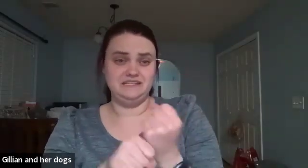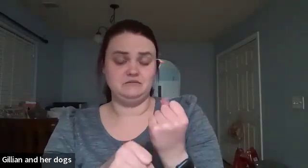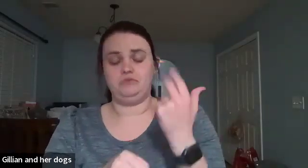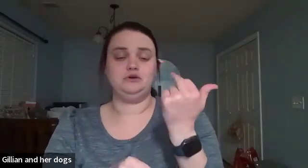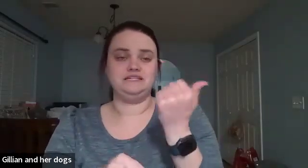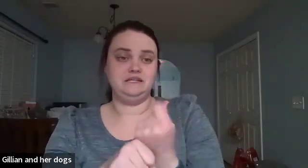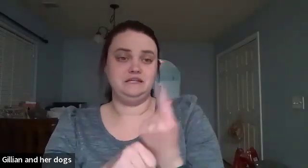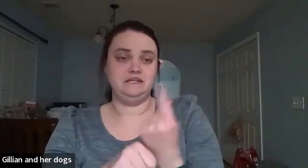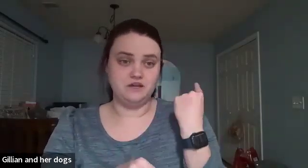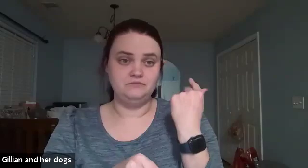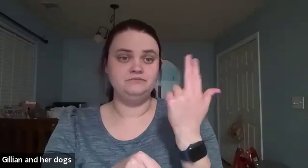13 years ago.